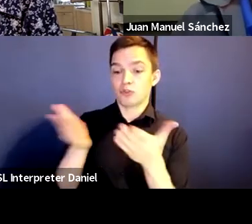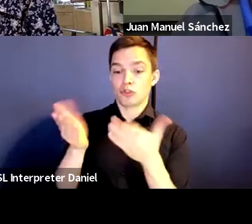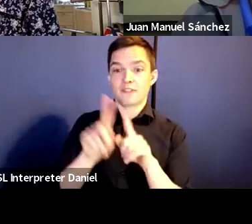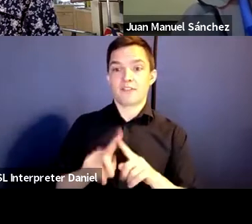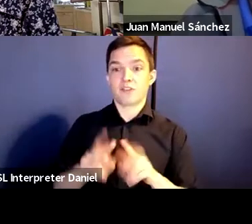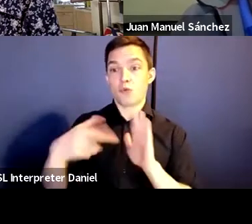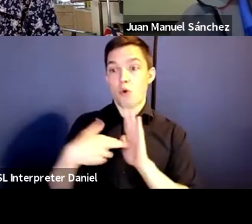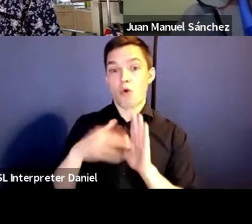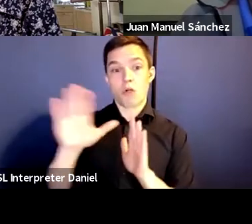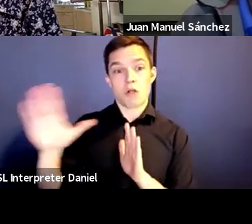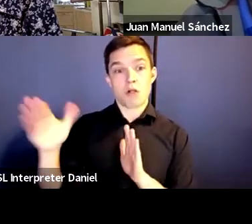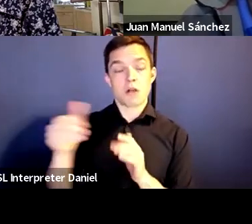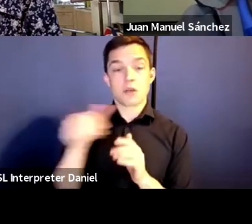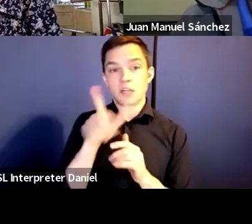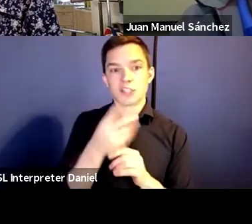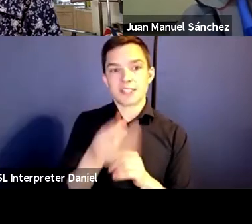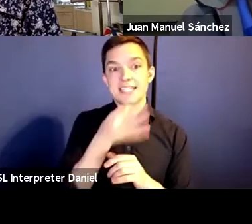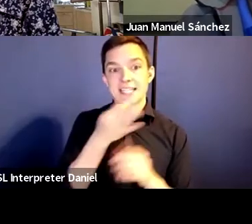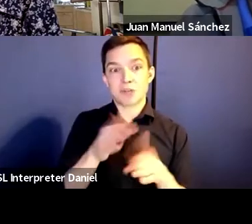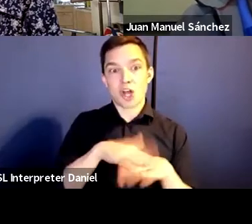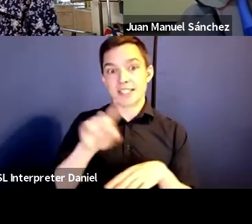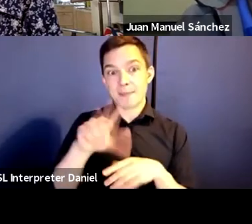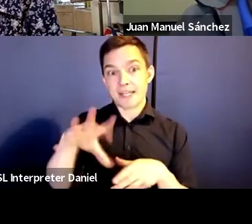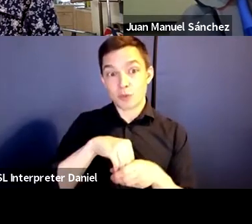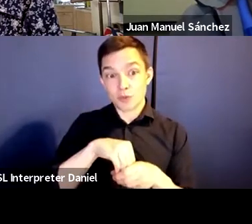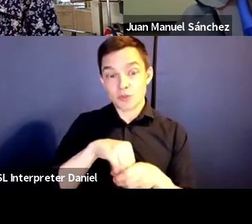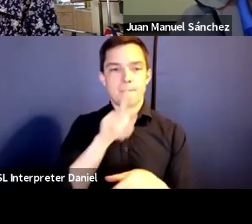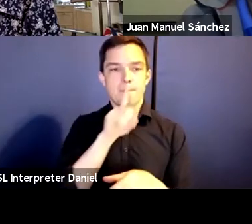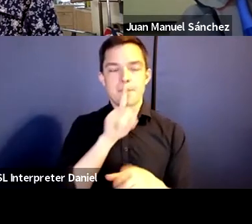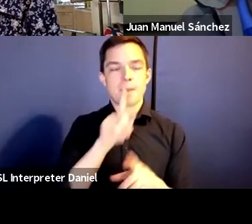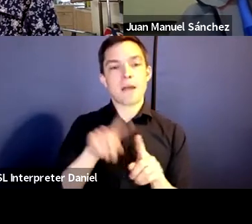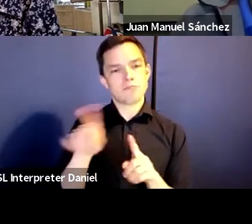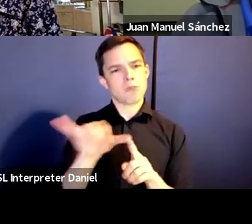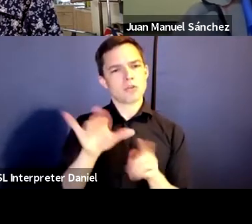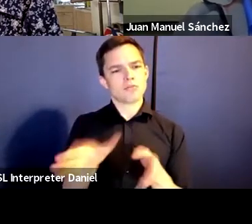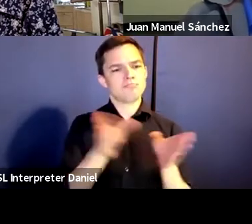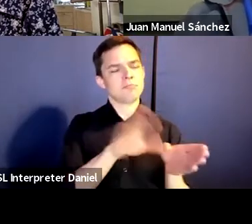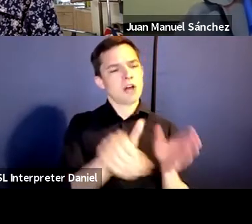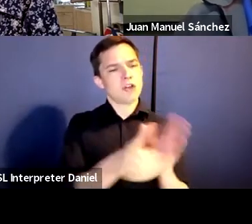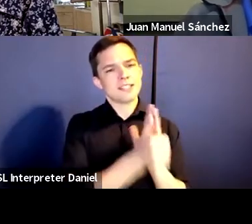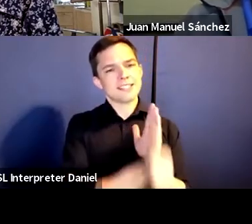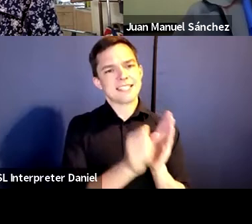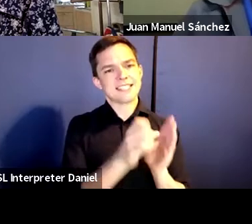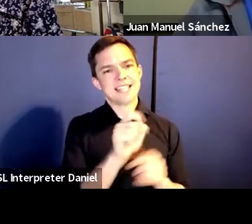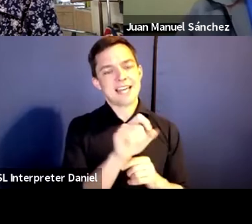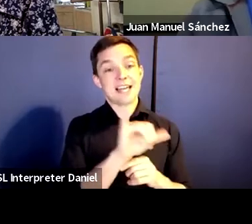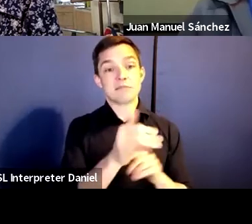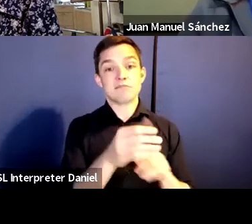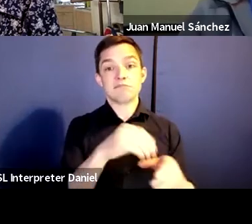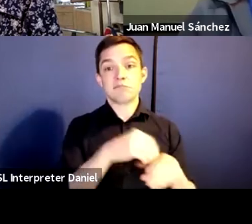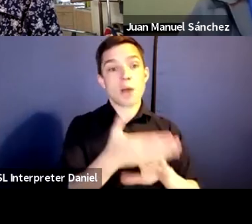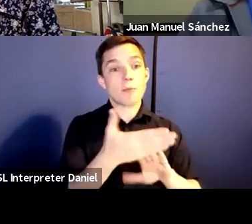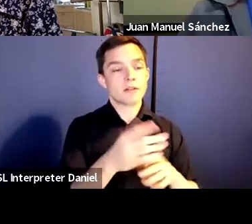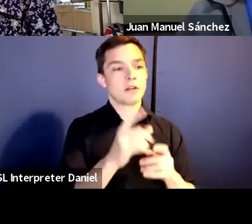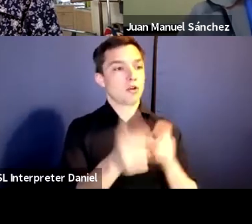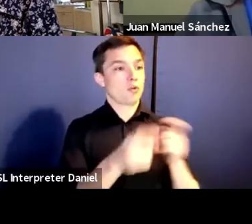roles, not just to serve as an expert on disability inclusion, but for another skill set they offer, such as in operations or grants